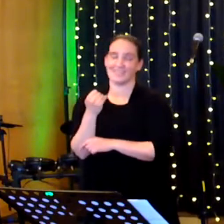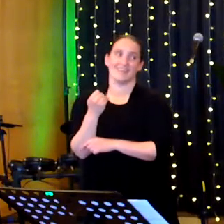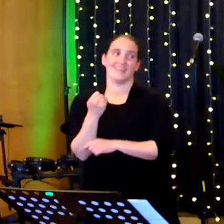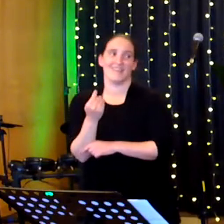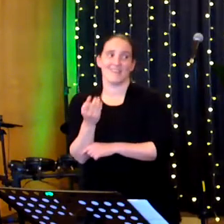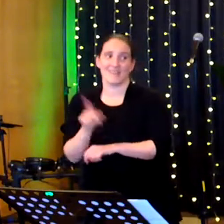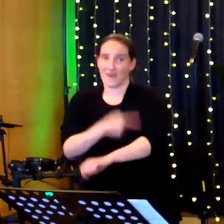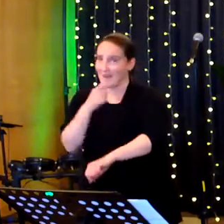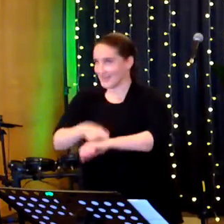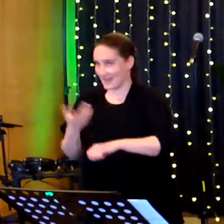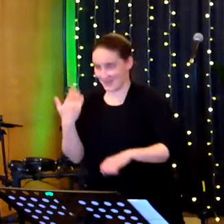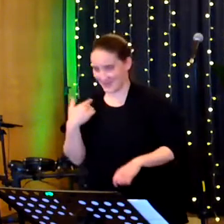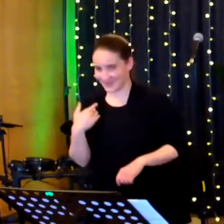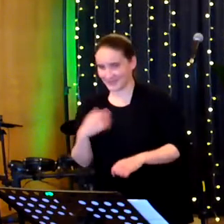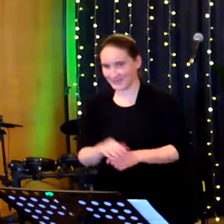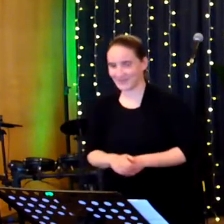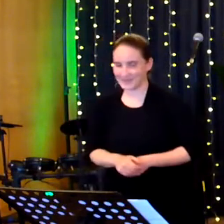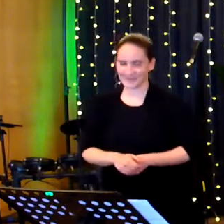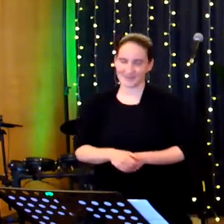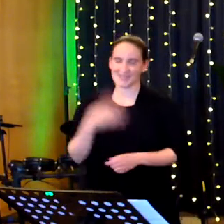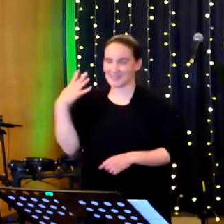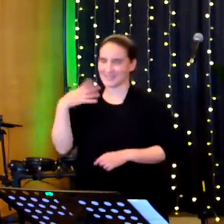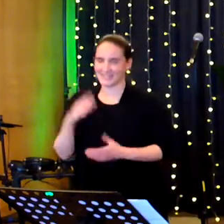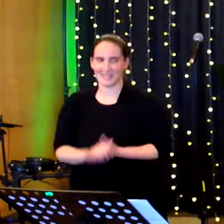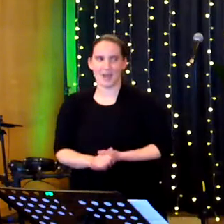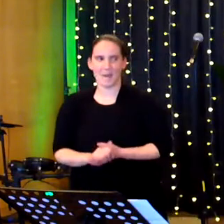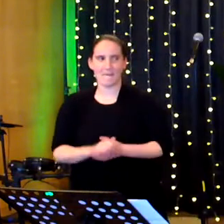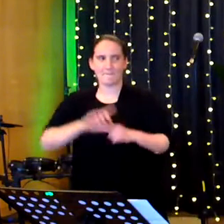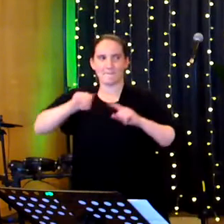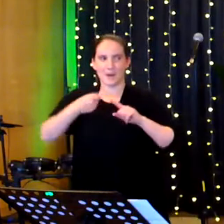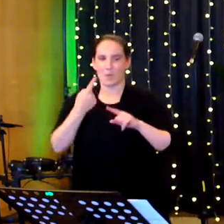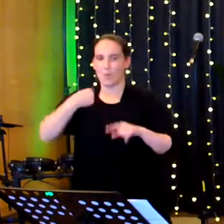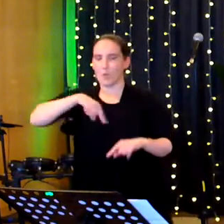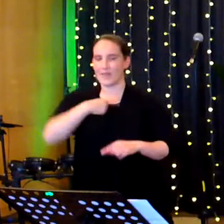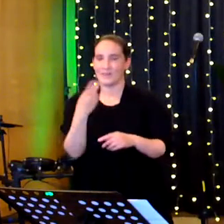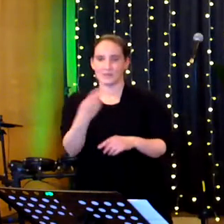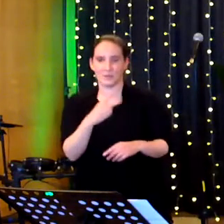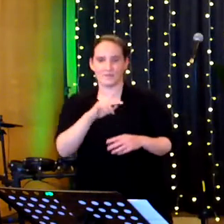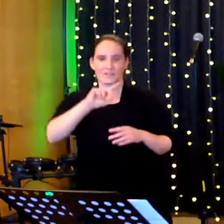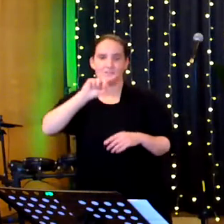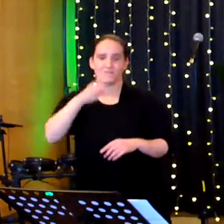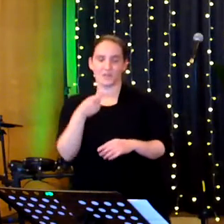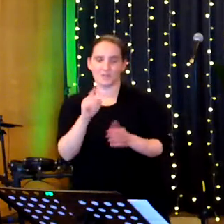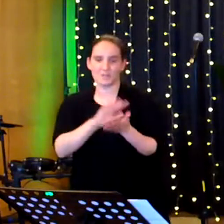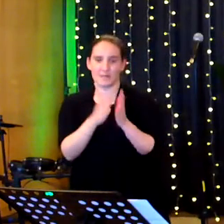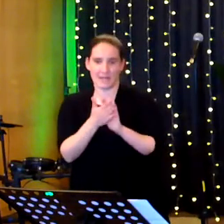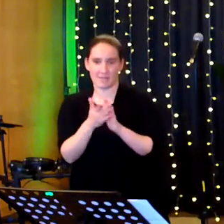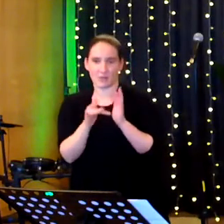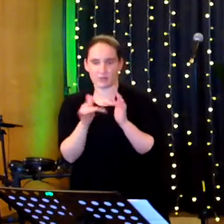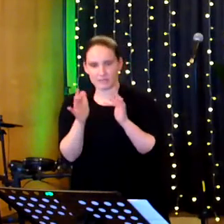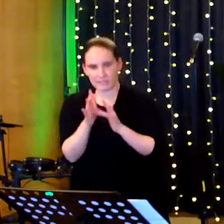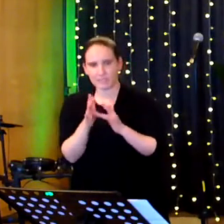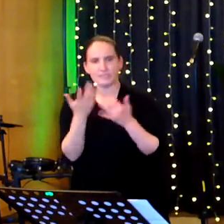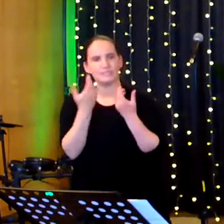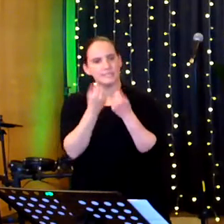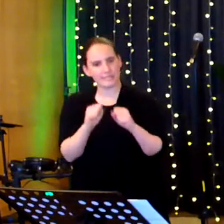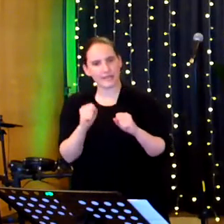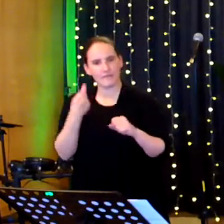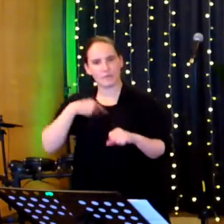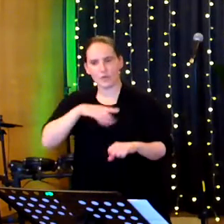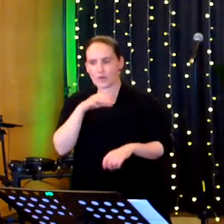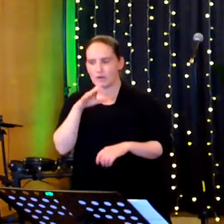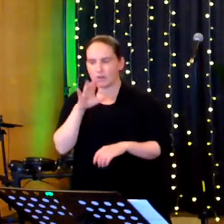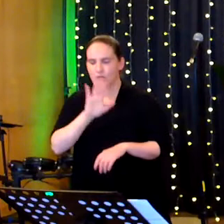person ago. It's crazy. But when we were first Christians, and we were saved when we were about 29, so we were young, you